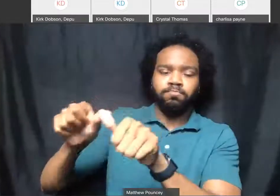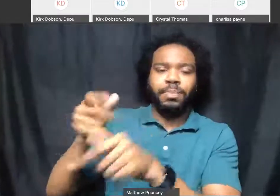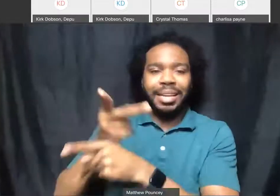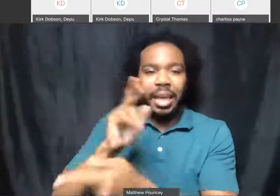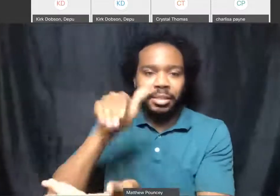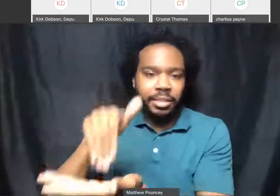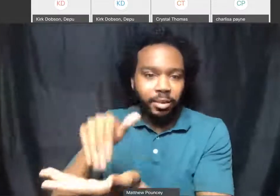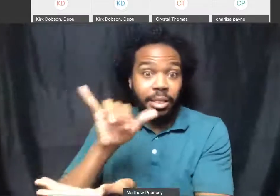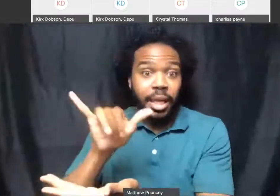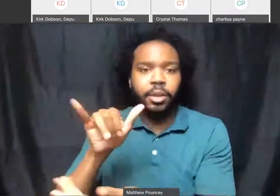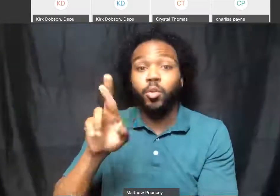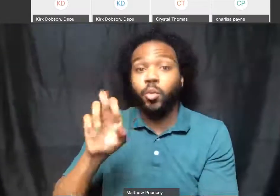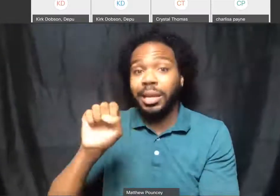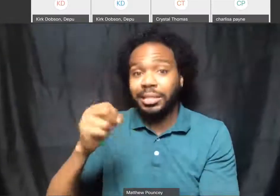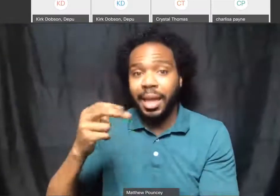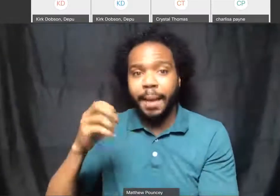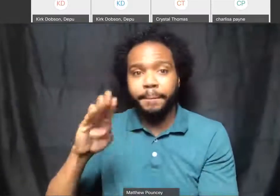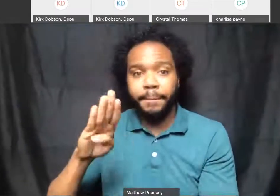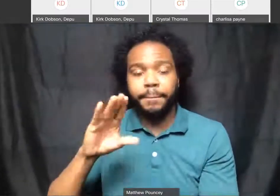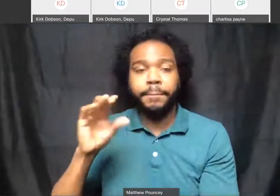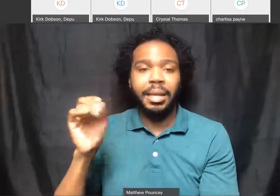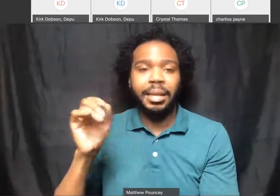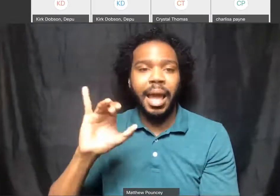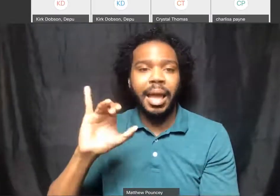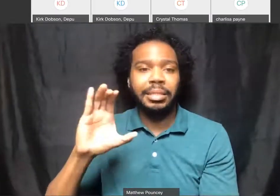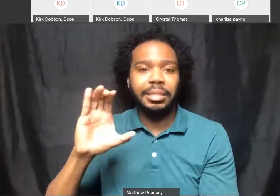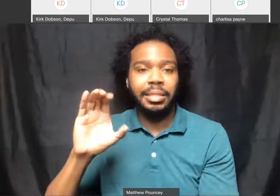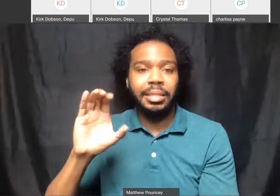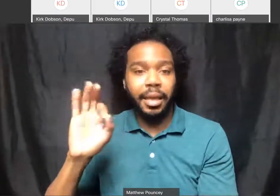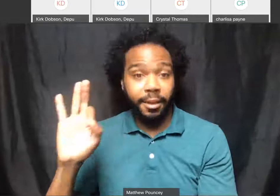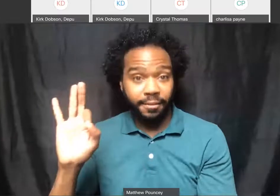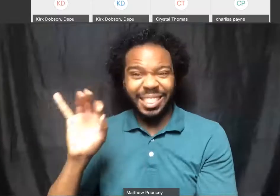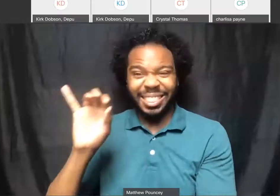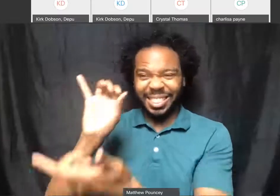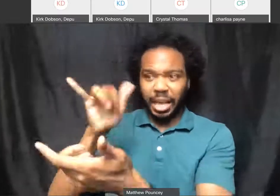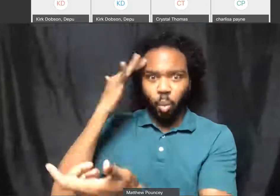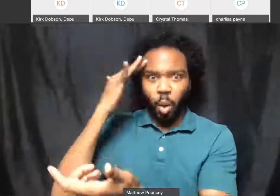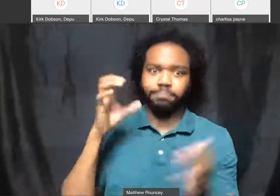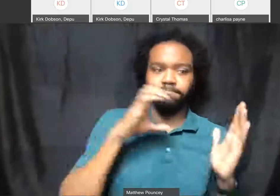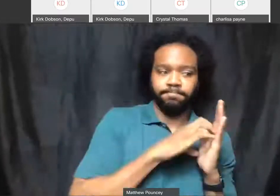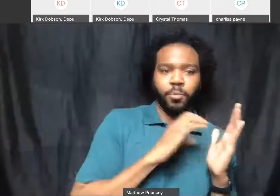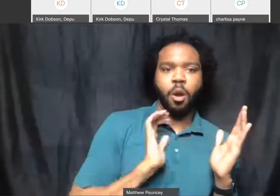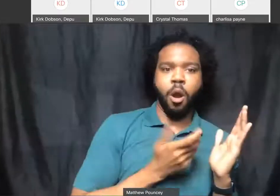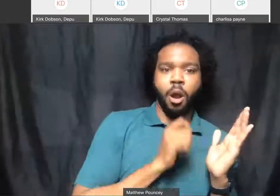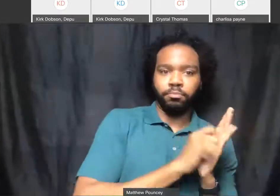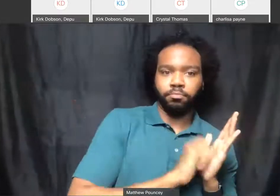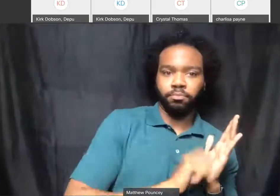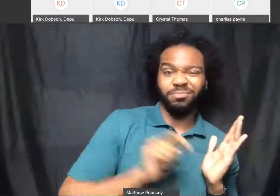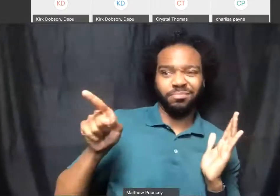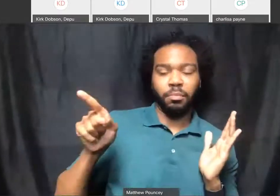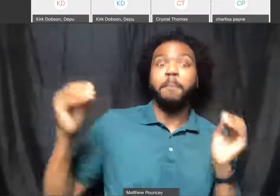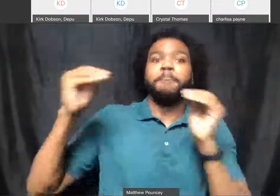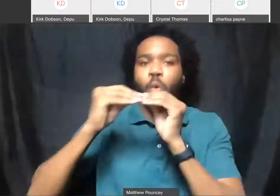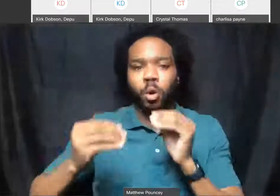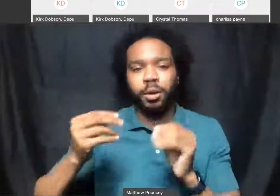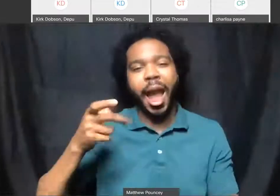rehab. And that's the reason we've included that as high risk, as higher risk. There's been some changes in their